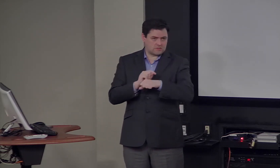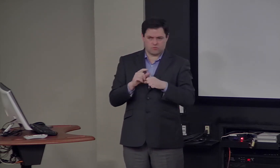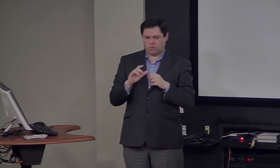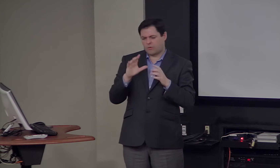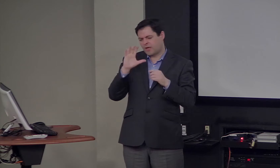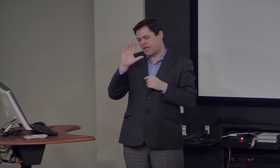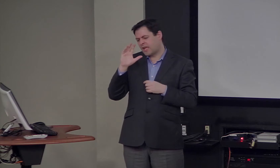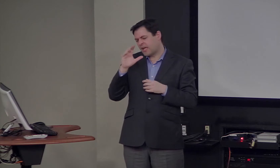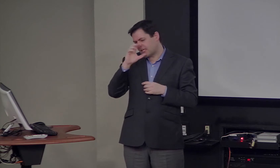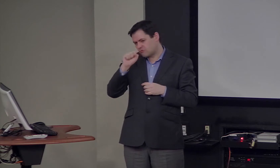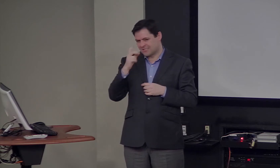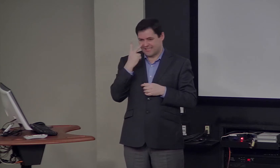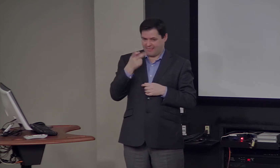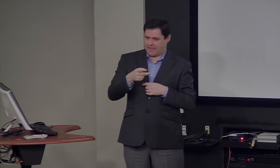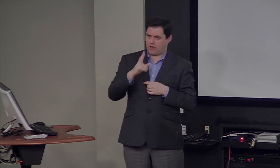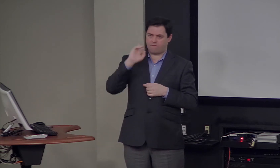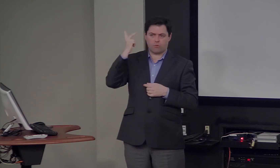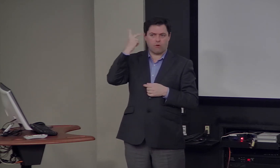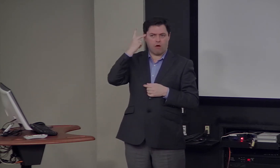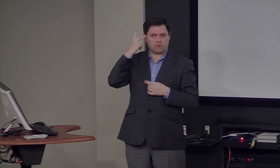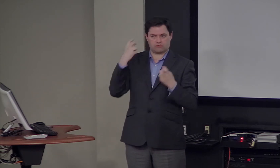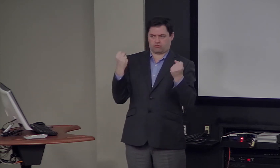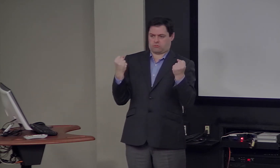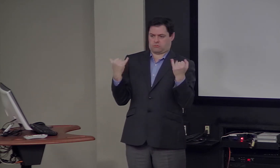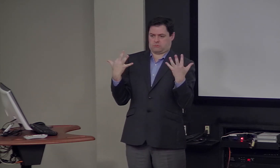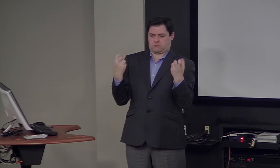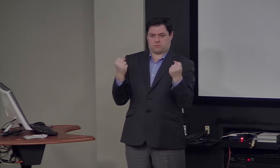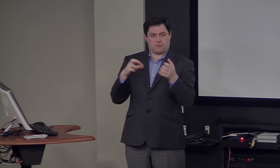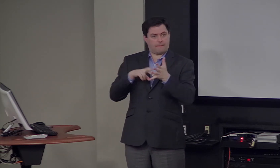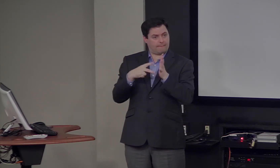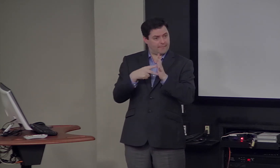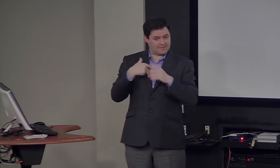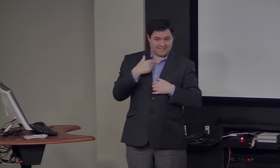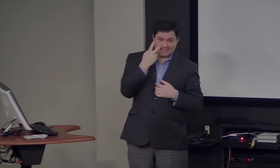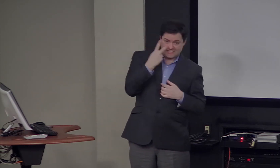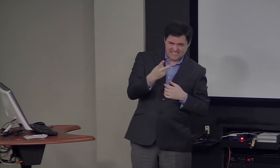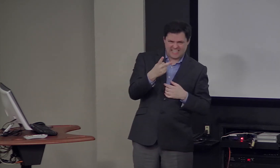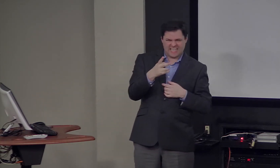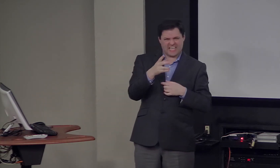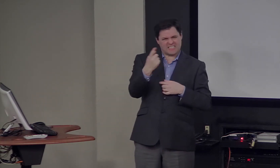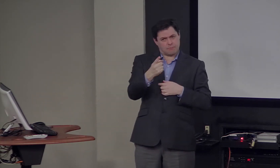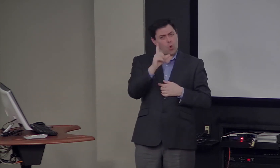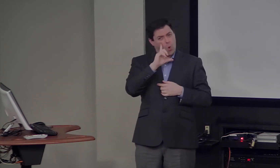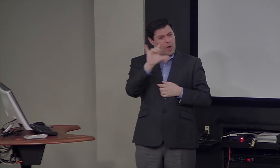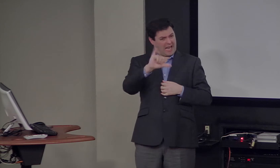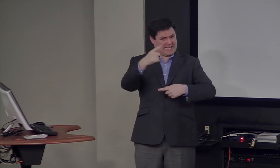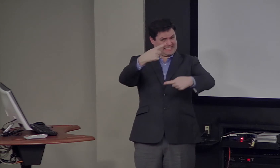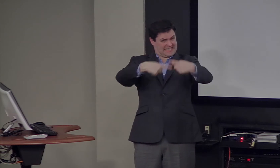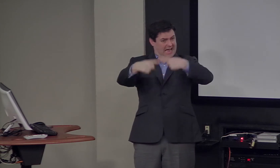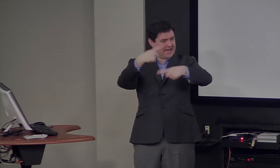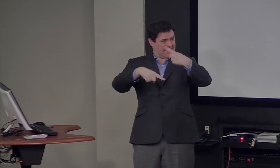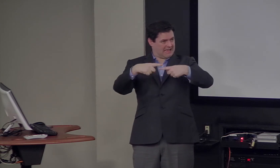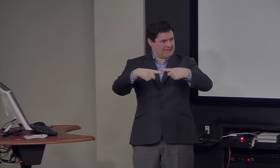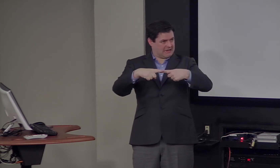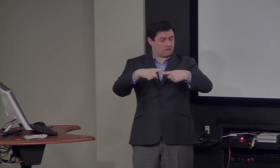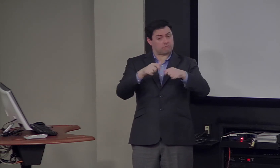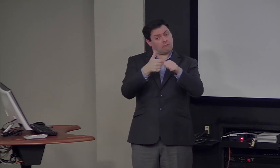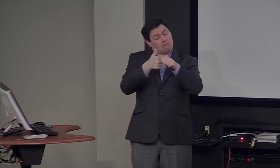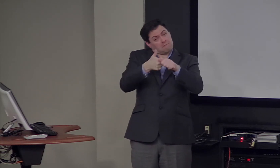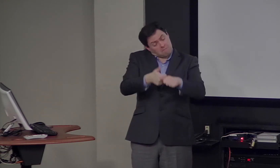We had different repetition tasks, really looking at the phonological level of sign language proficiency. If people were